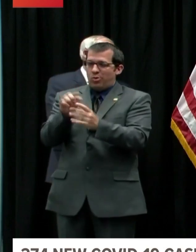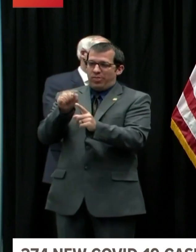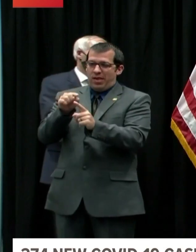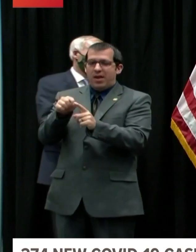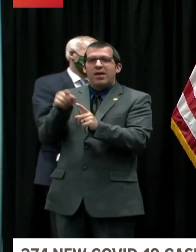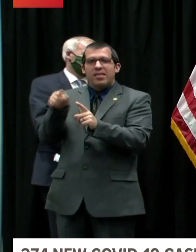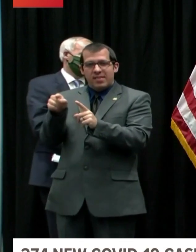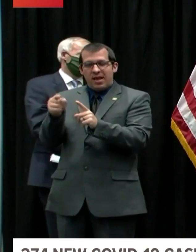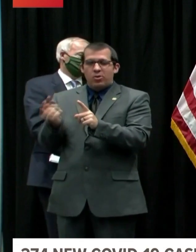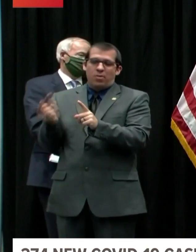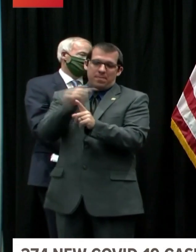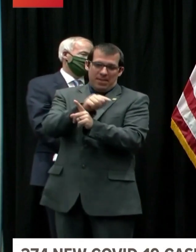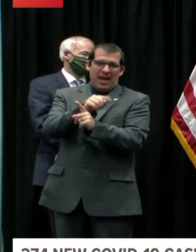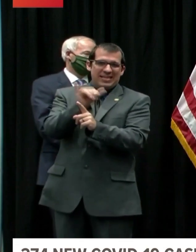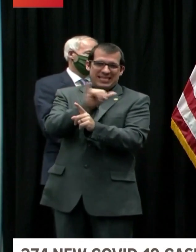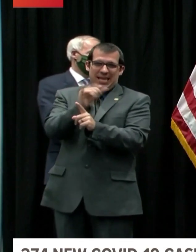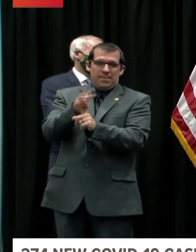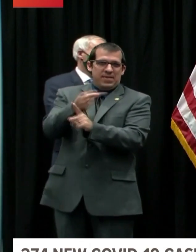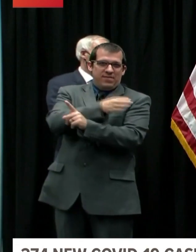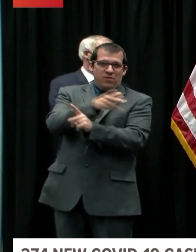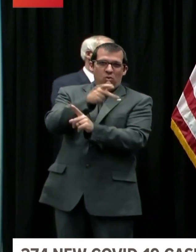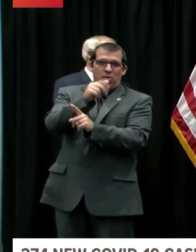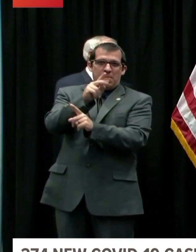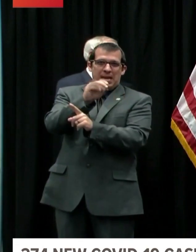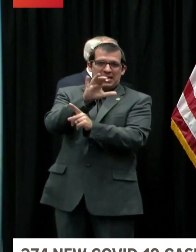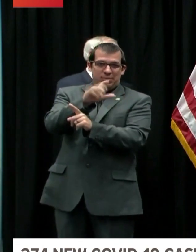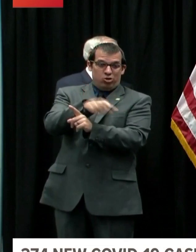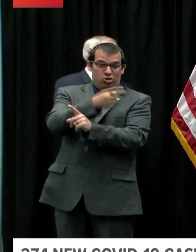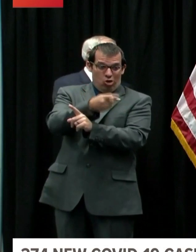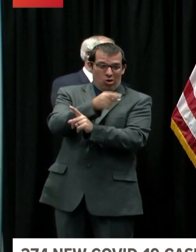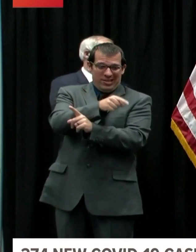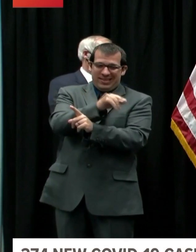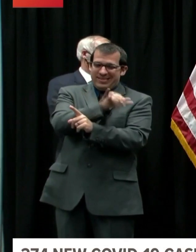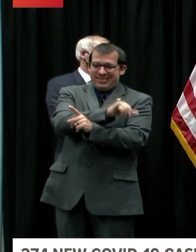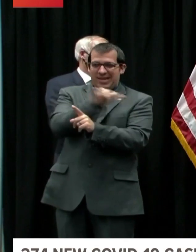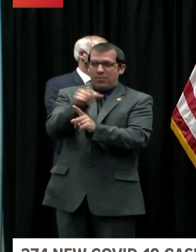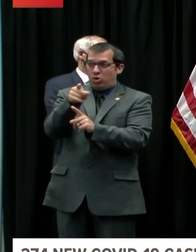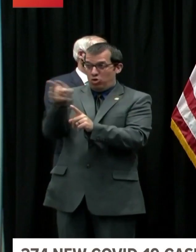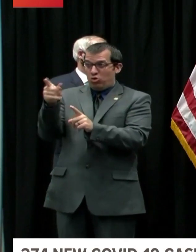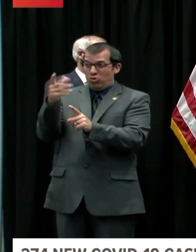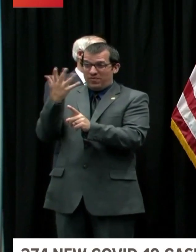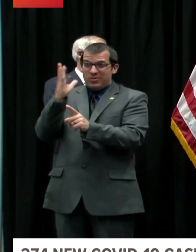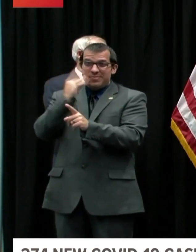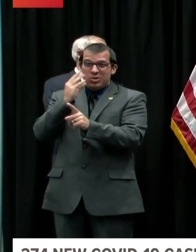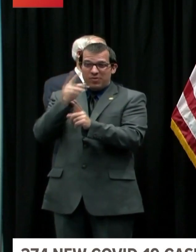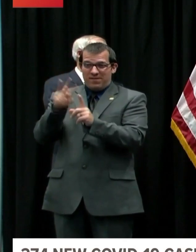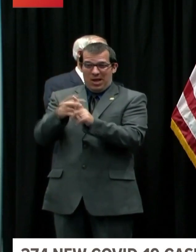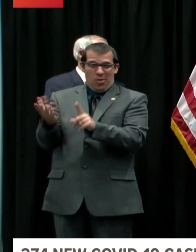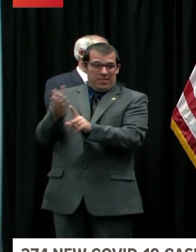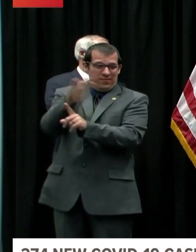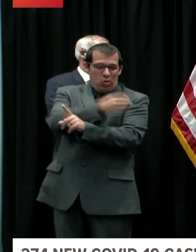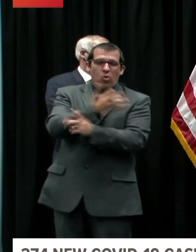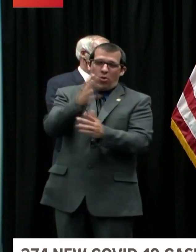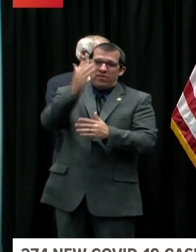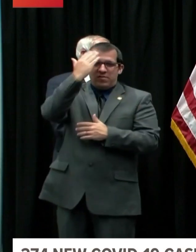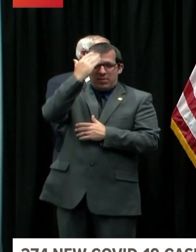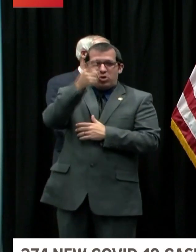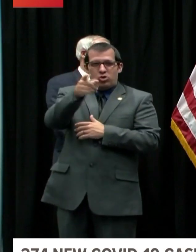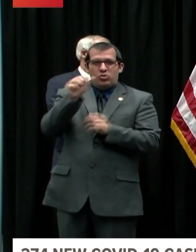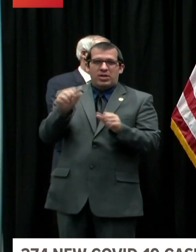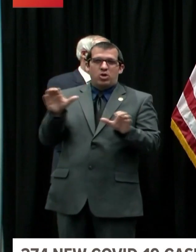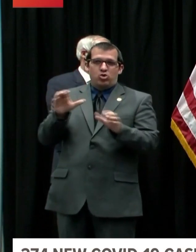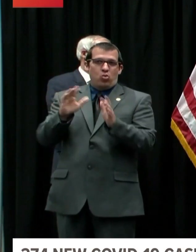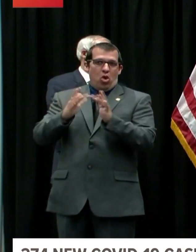is going back to what we were doing before the pandemic started, so those who have filed before will be familiar with that process. You'll be able to do